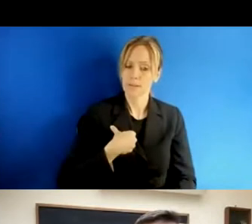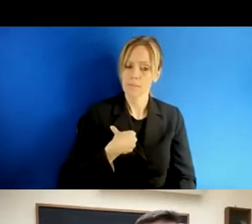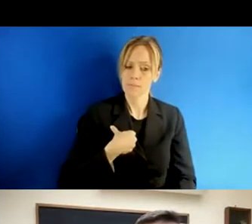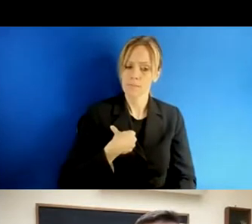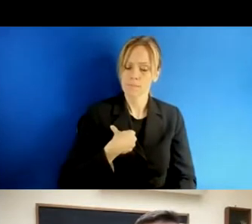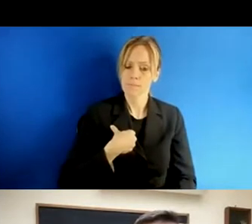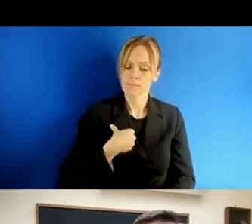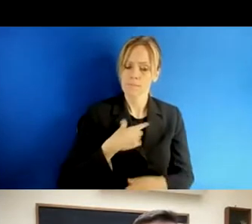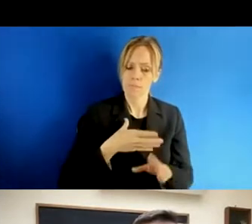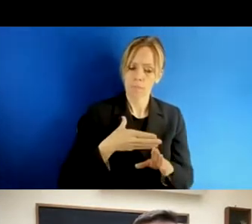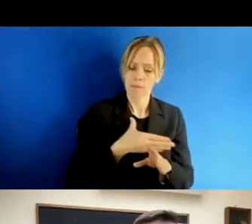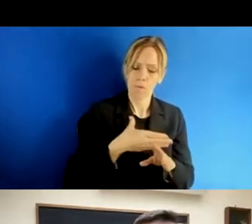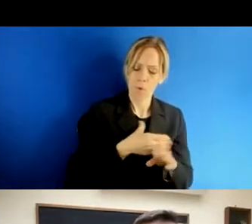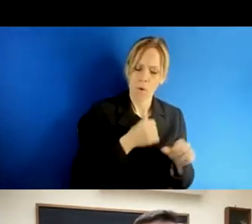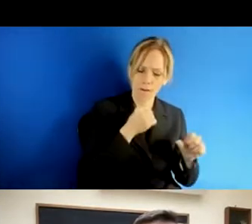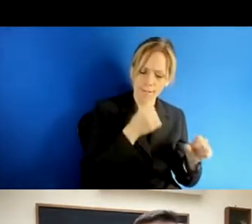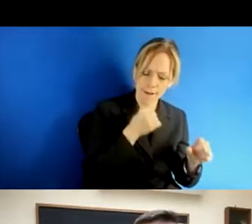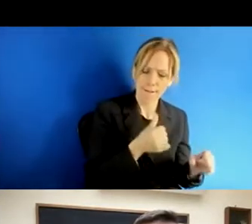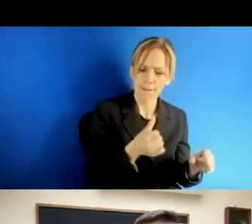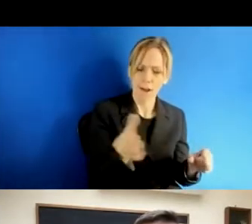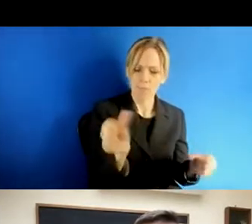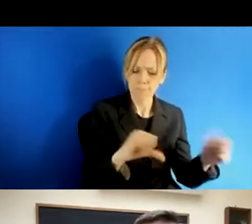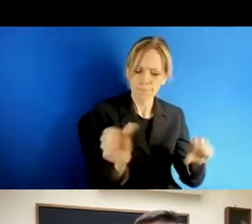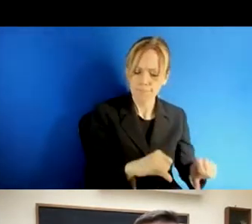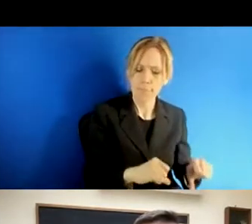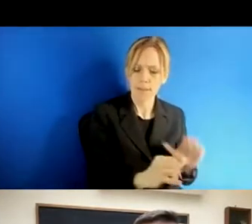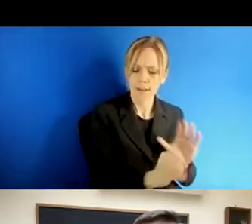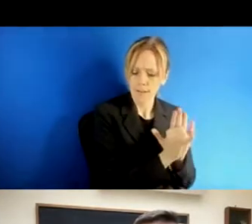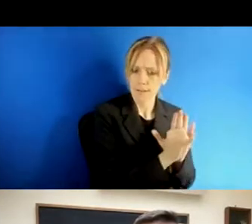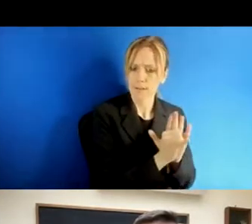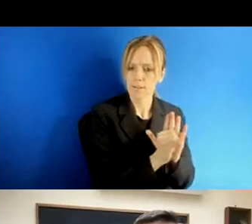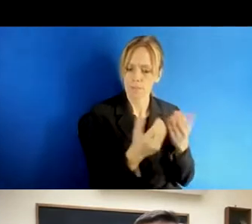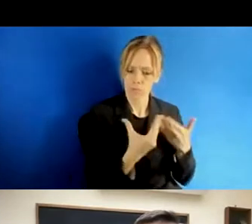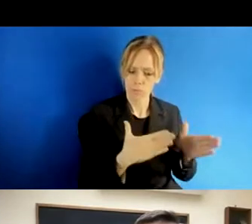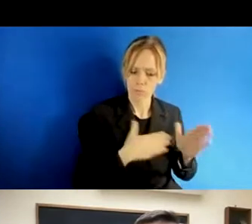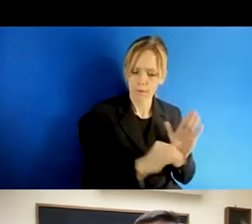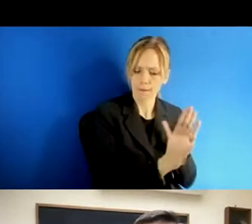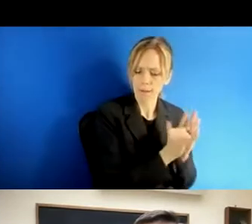denial of identity, the loss of identity, that is a product